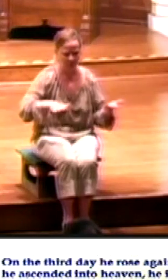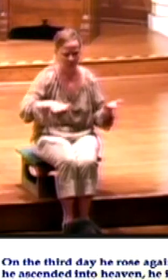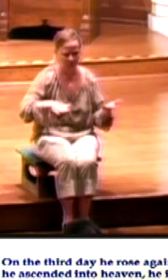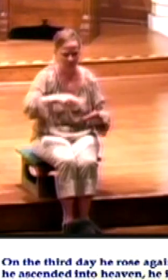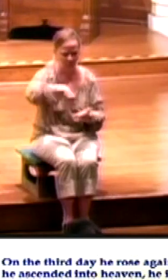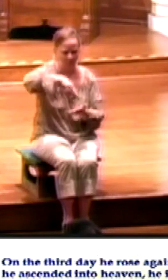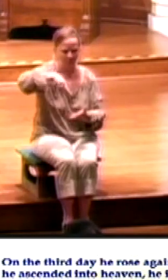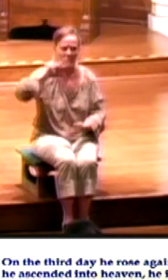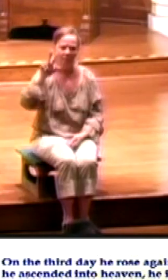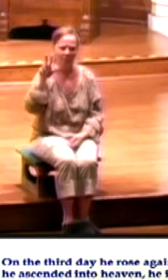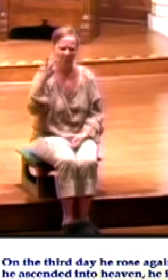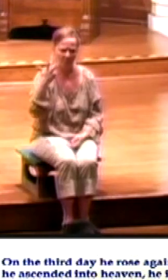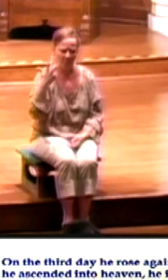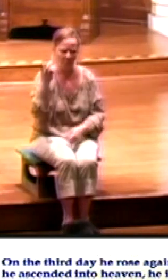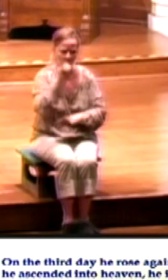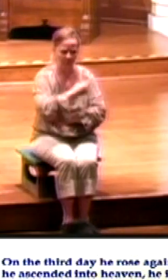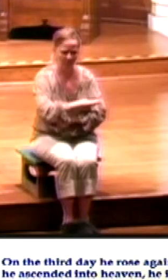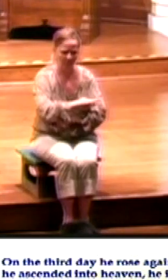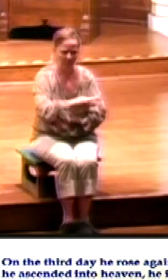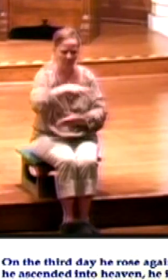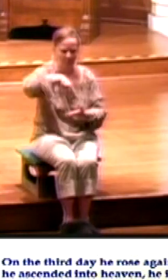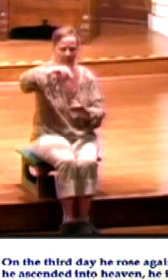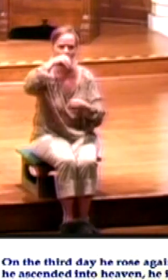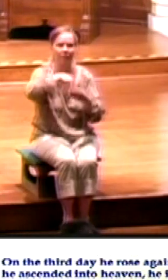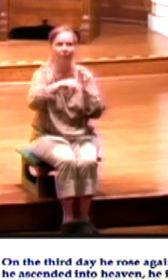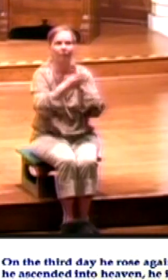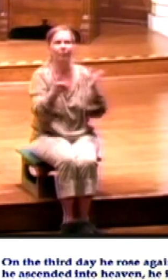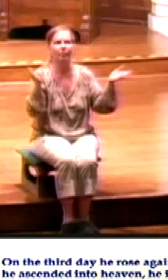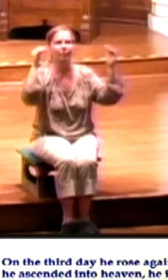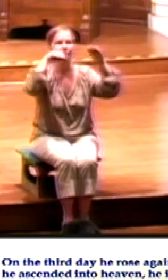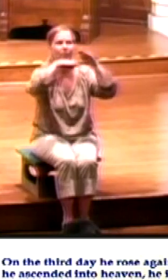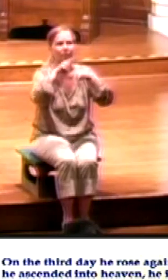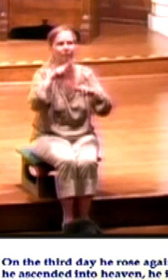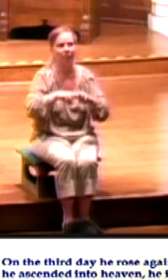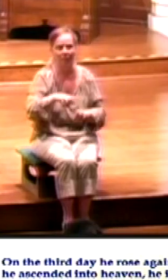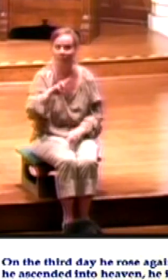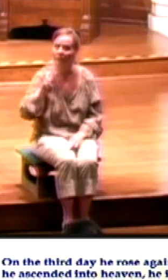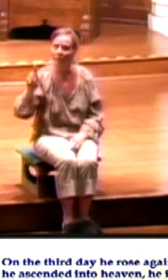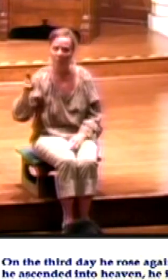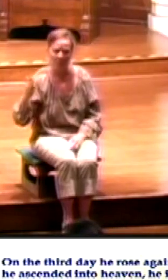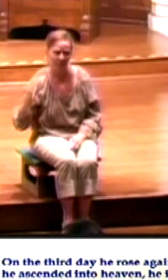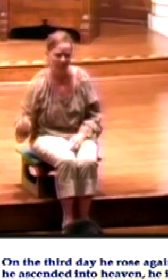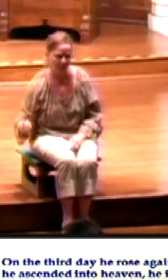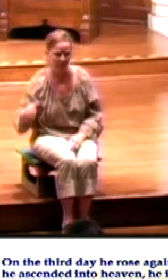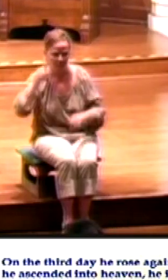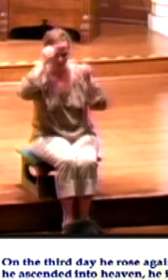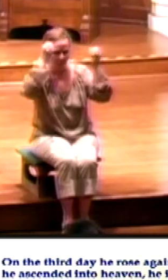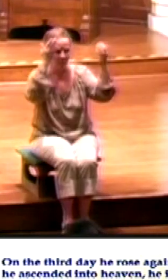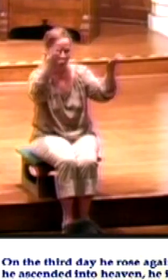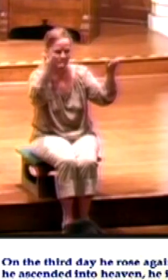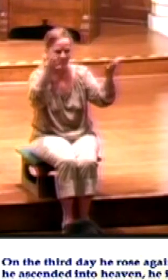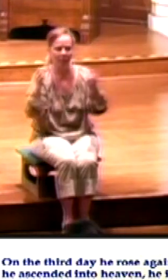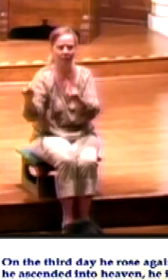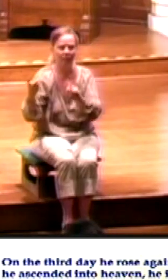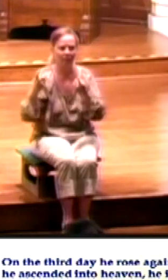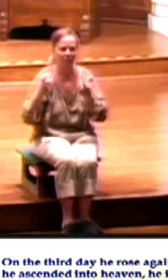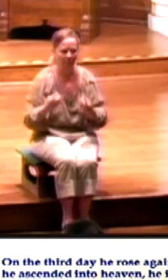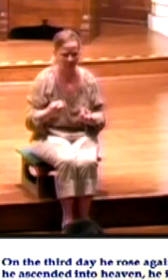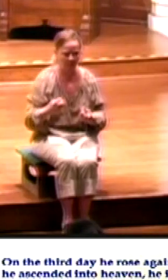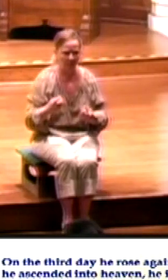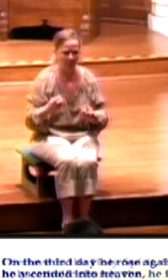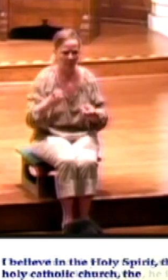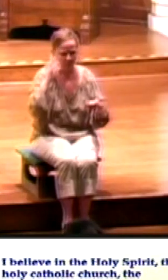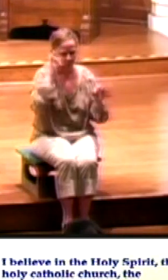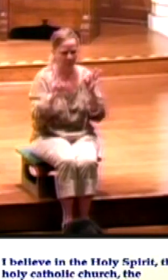day, he rose again. He ascended into heaven. He is seated at the right hand of the Father, and he will come to judge the living and the